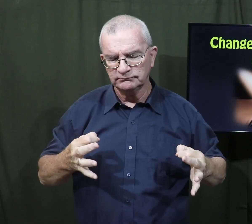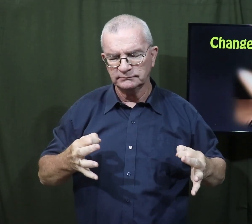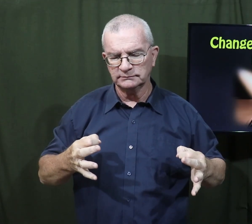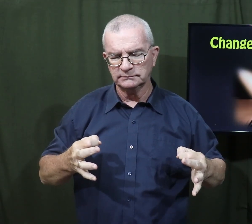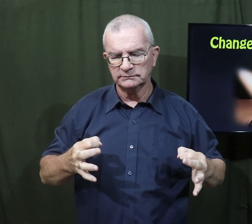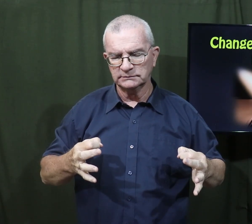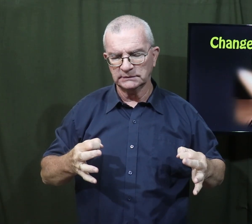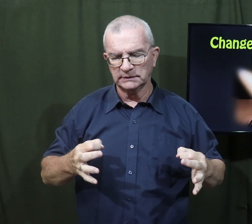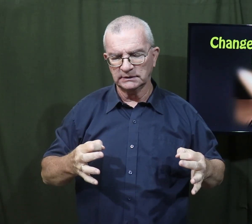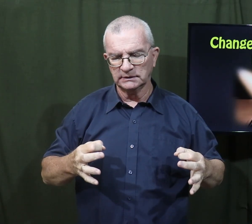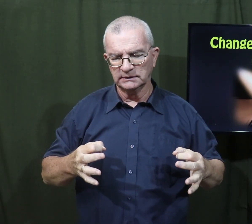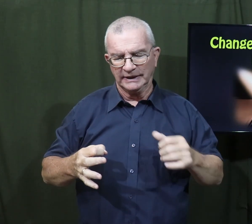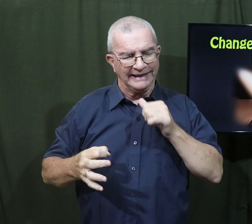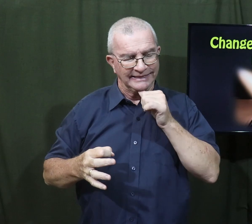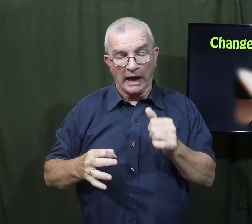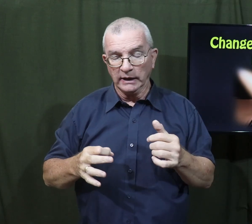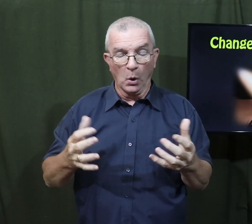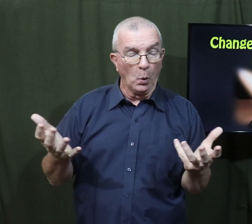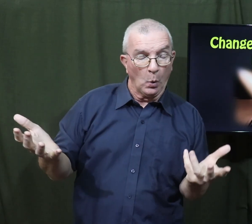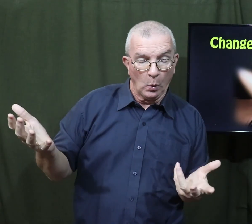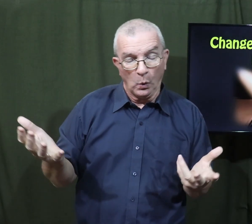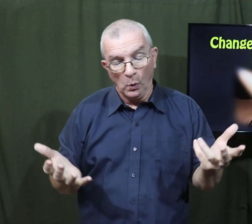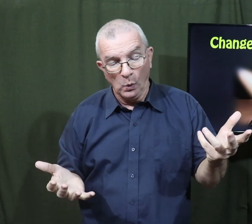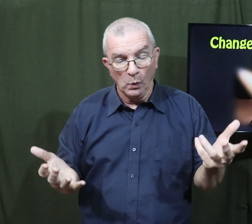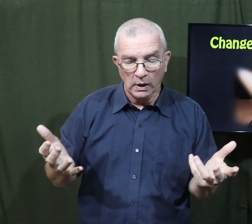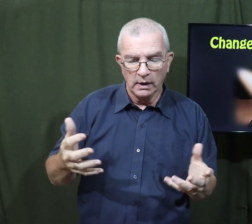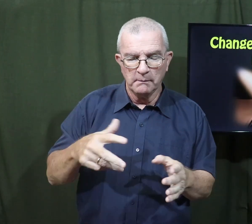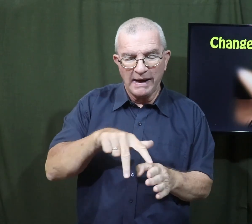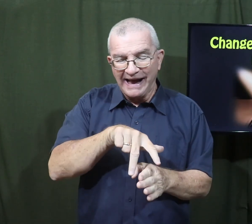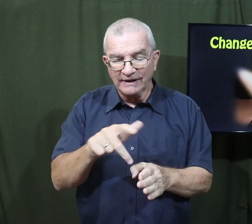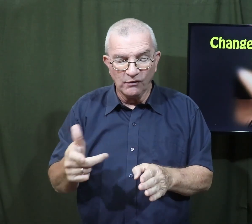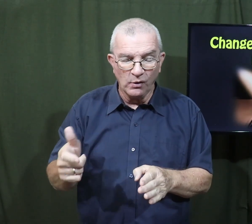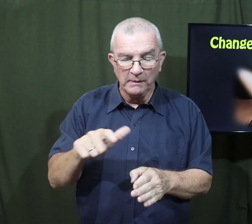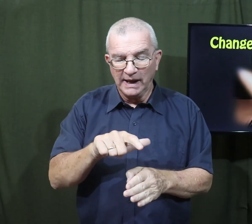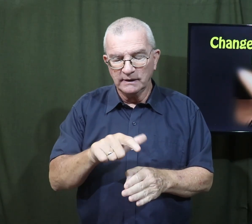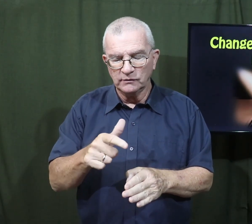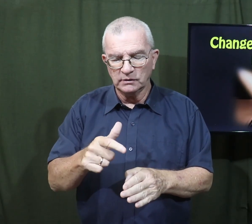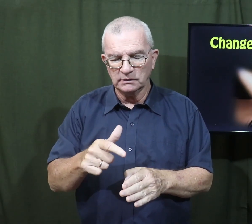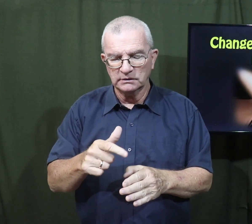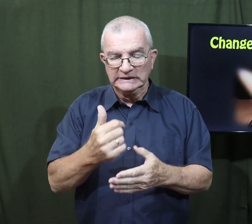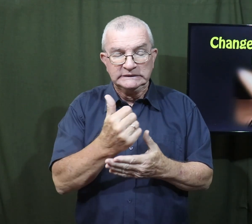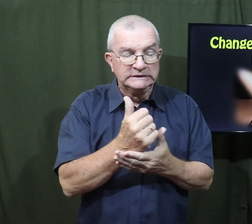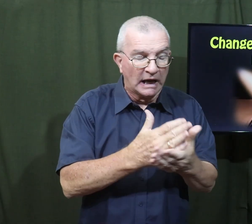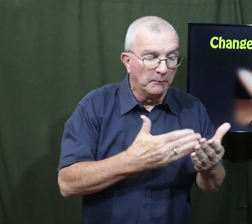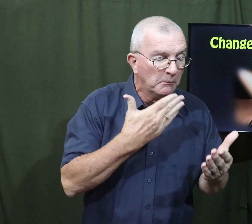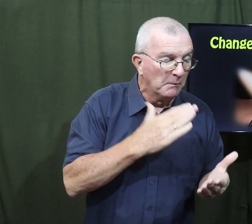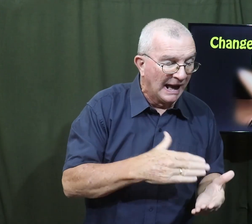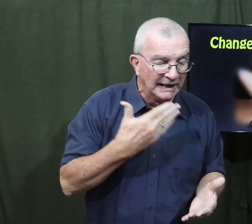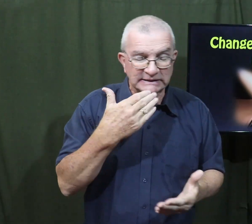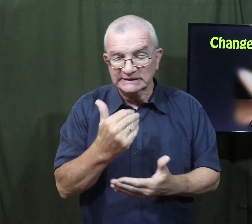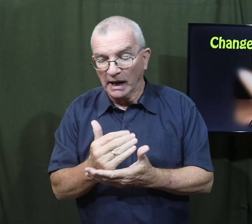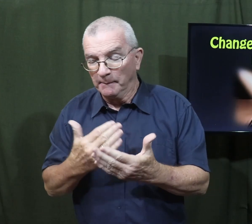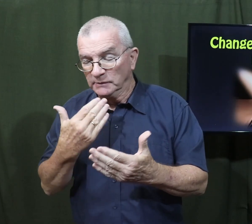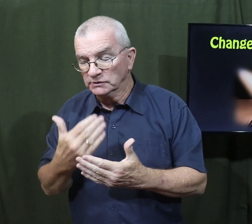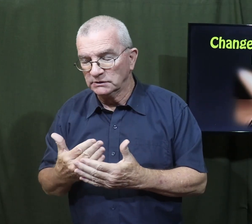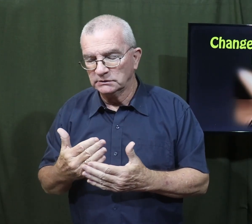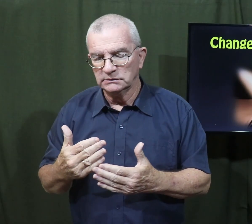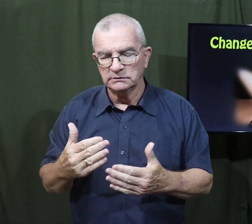up and decide, not waver in between two. Some bad and some